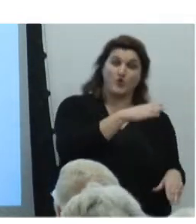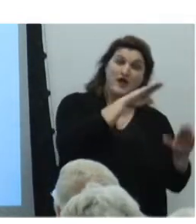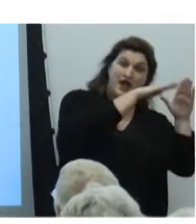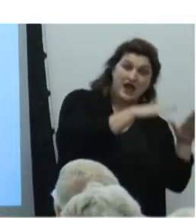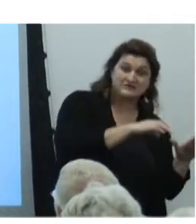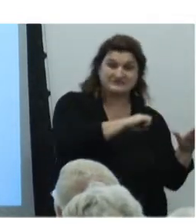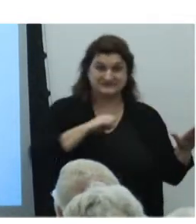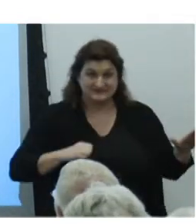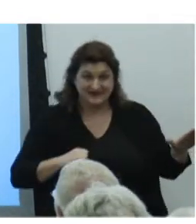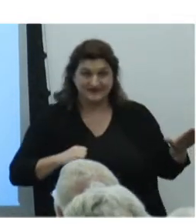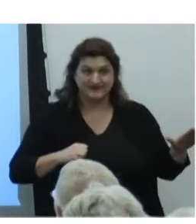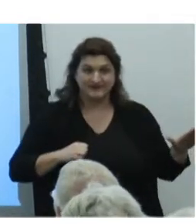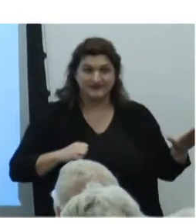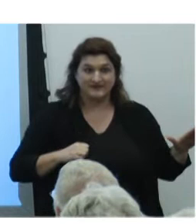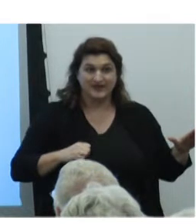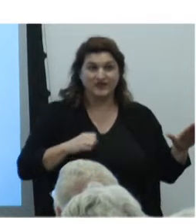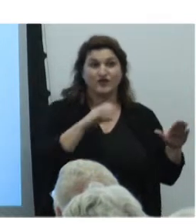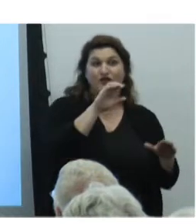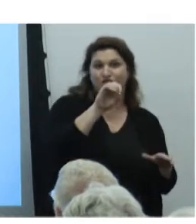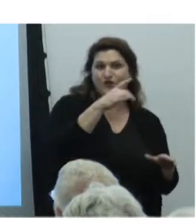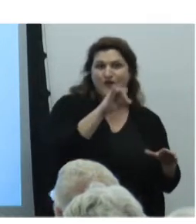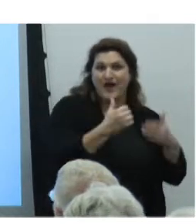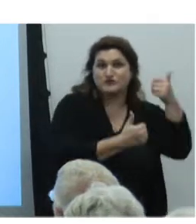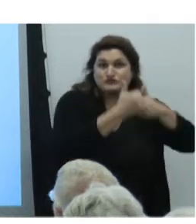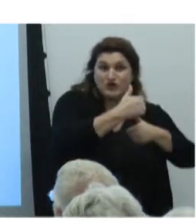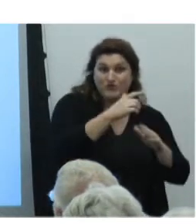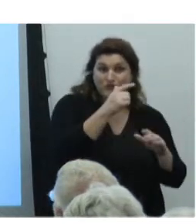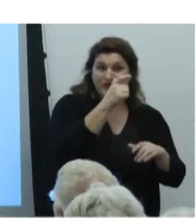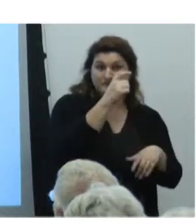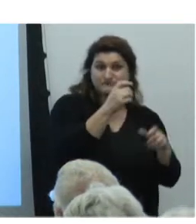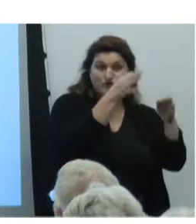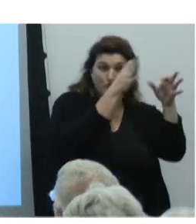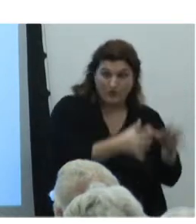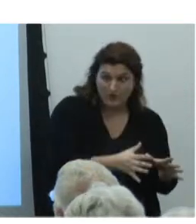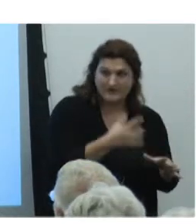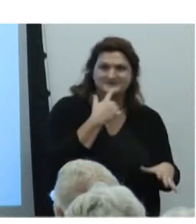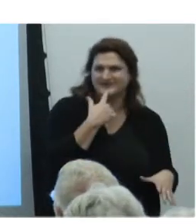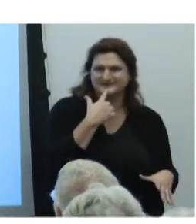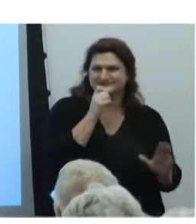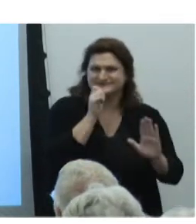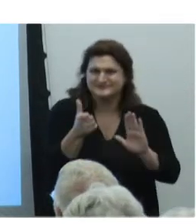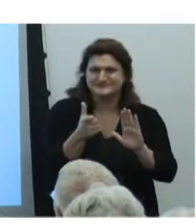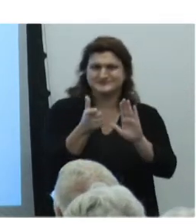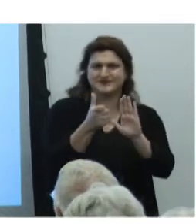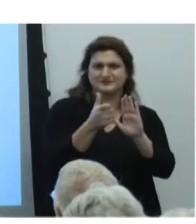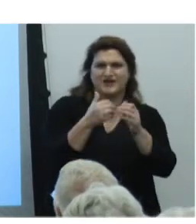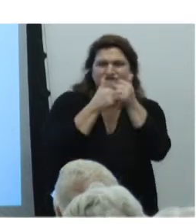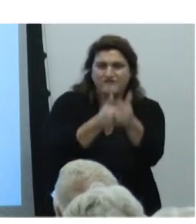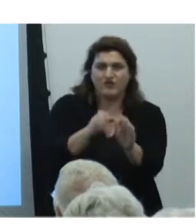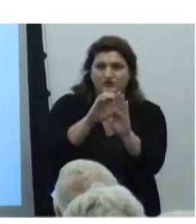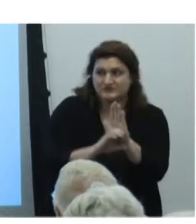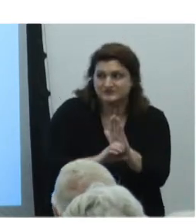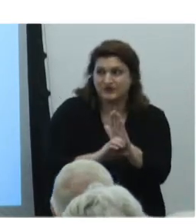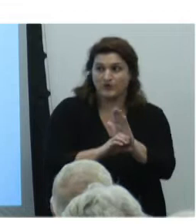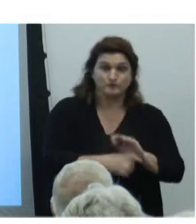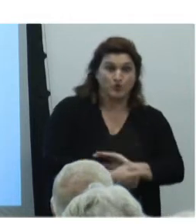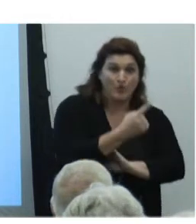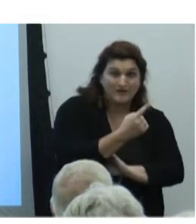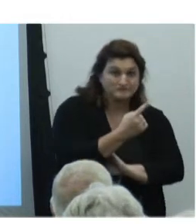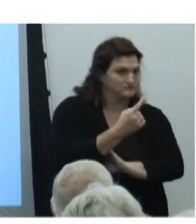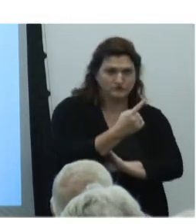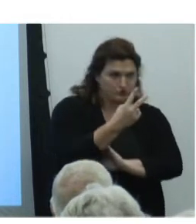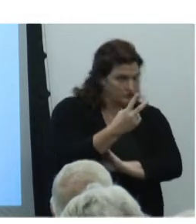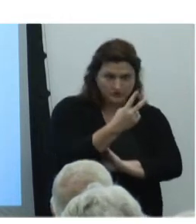be unconstitutional by the Ohio Supreme Court, not once, not twice, not 3 times, not 4 times, but